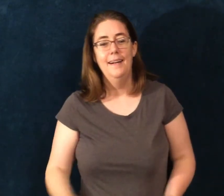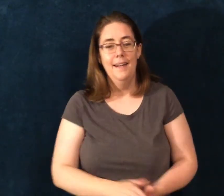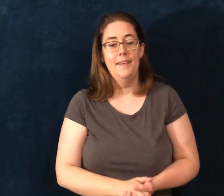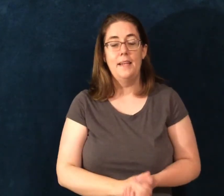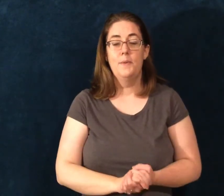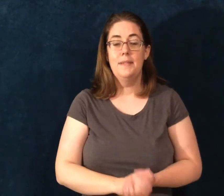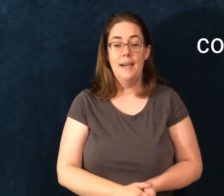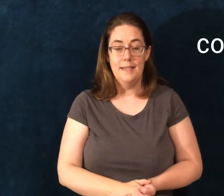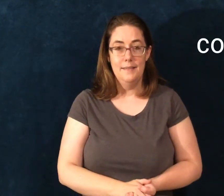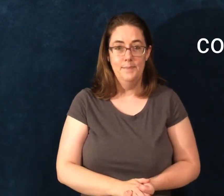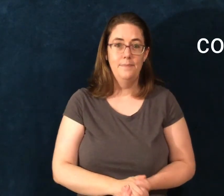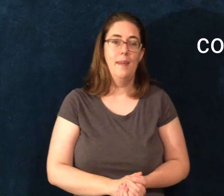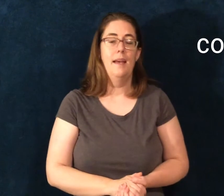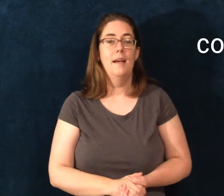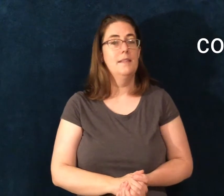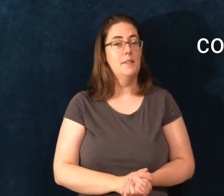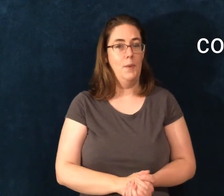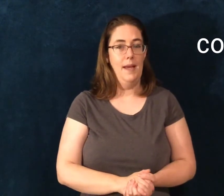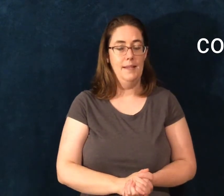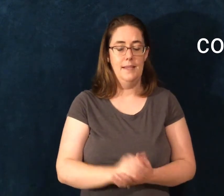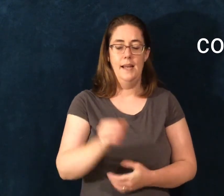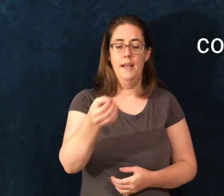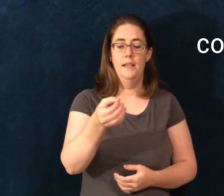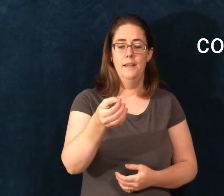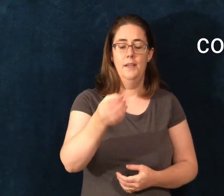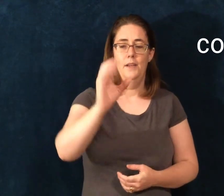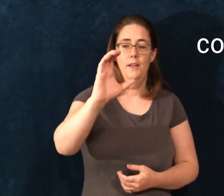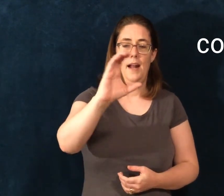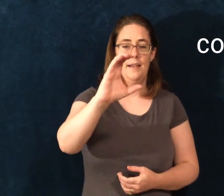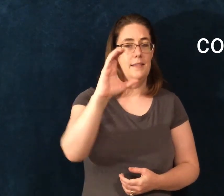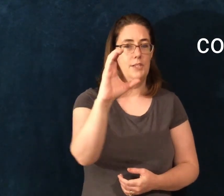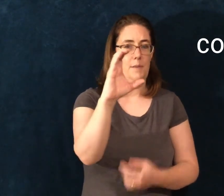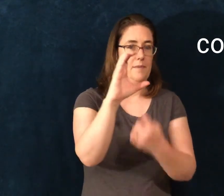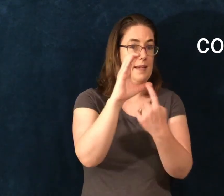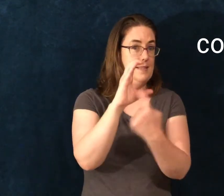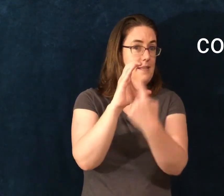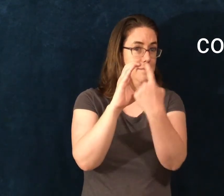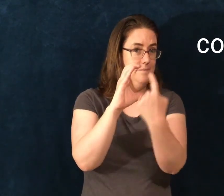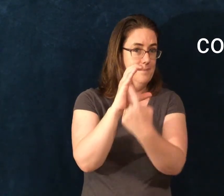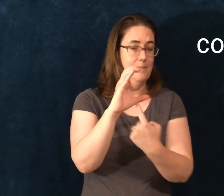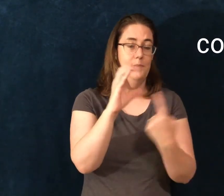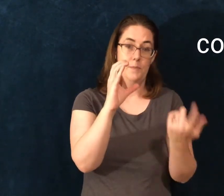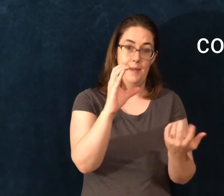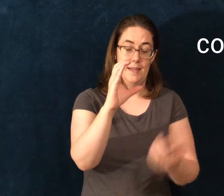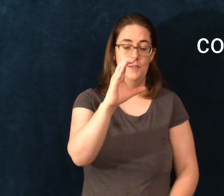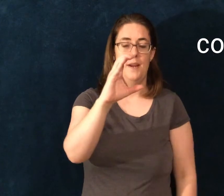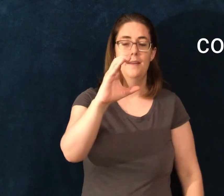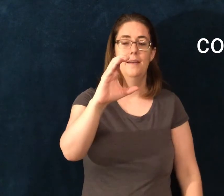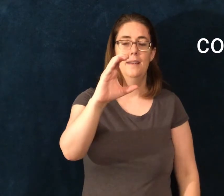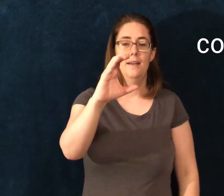The next one is cousin, and cousin is a one-handed sign, and your hand is in the shape of like a C, which makes sense, right? And